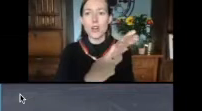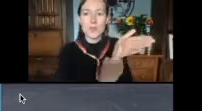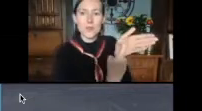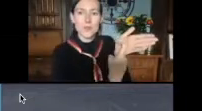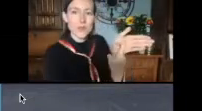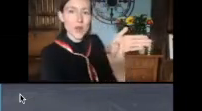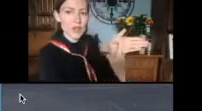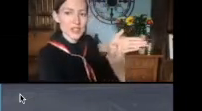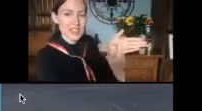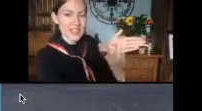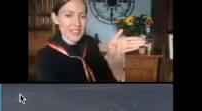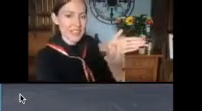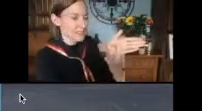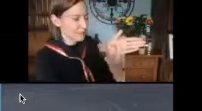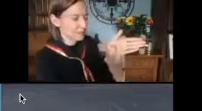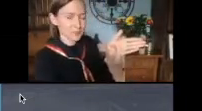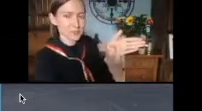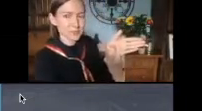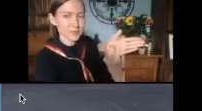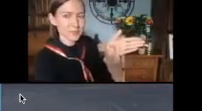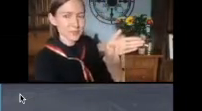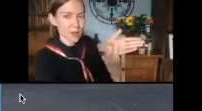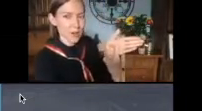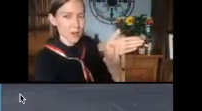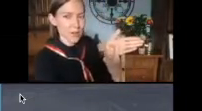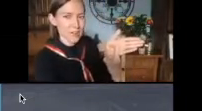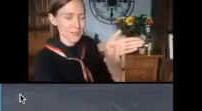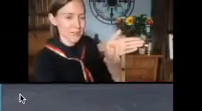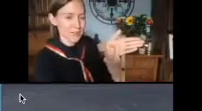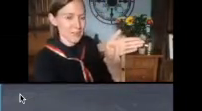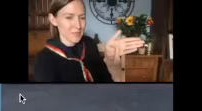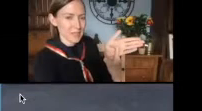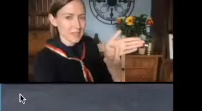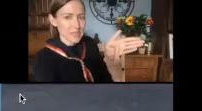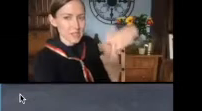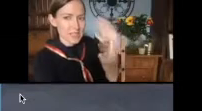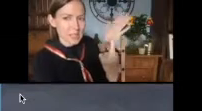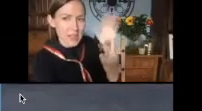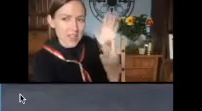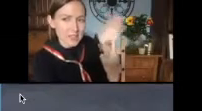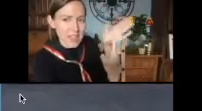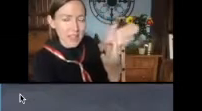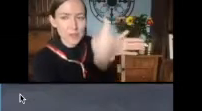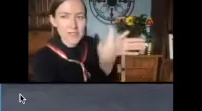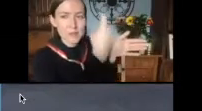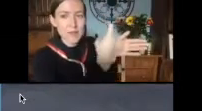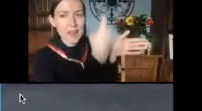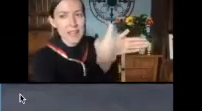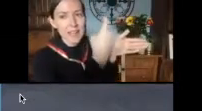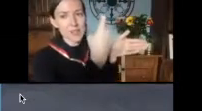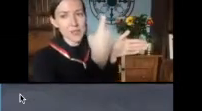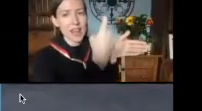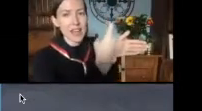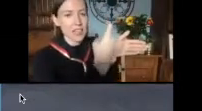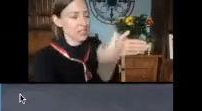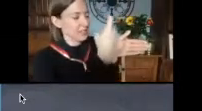R, R looks like this. R. So this is my left hand because my right hand